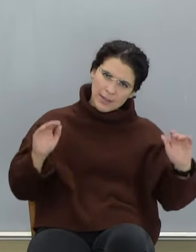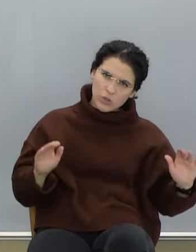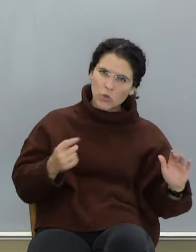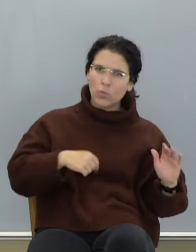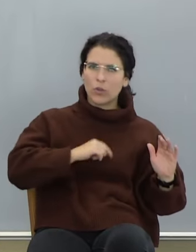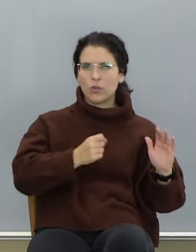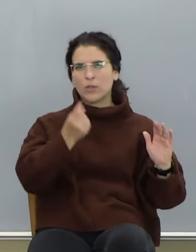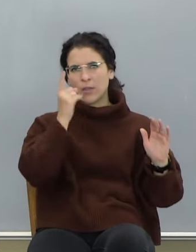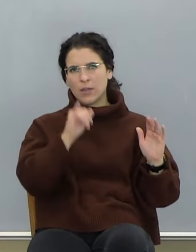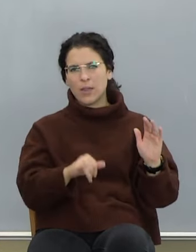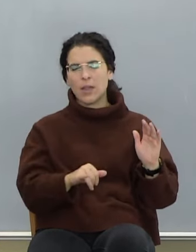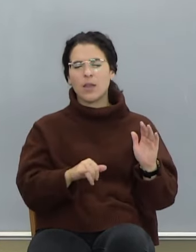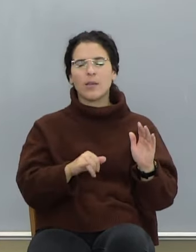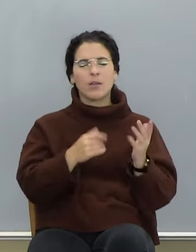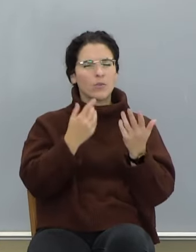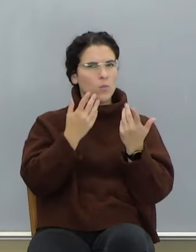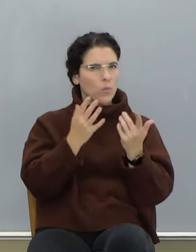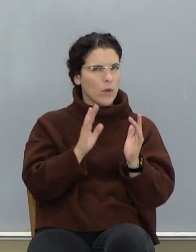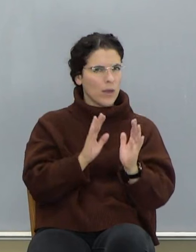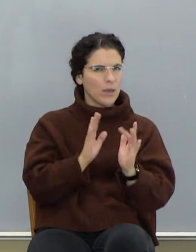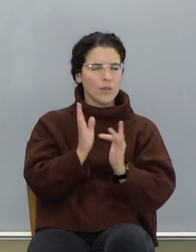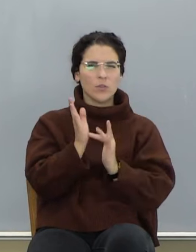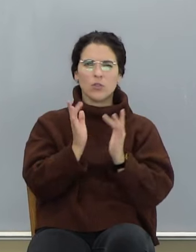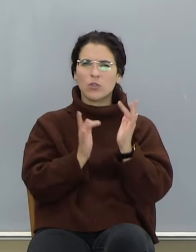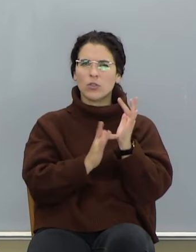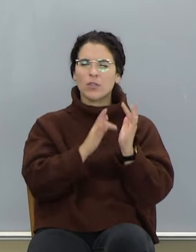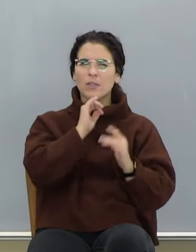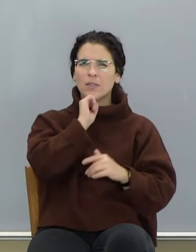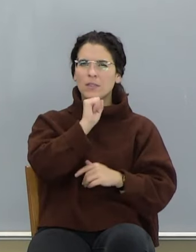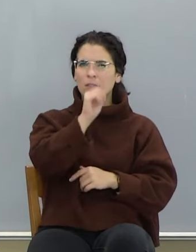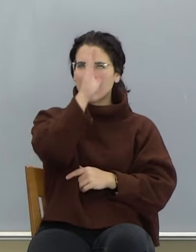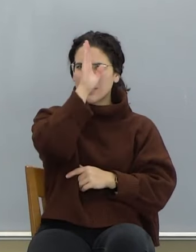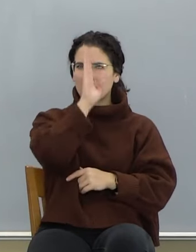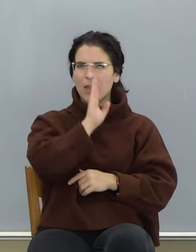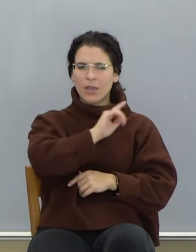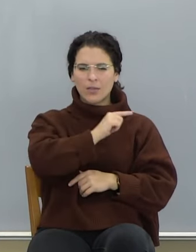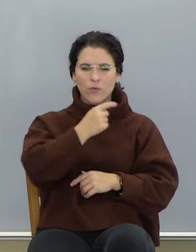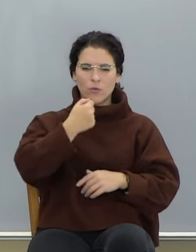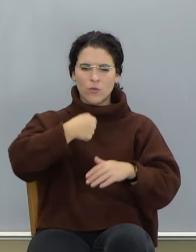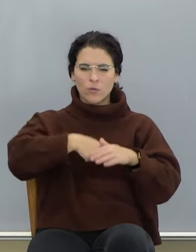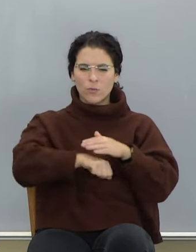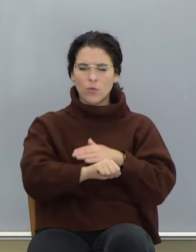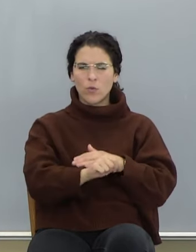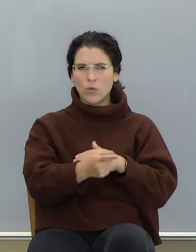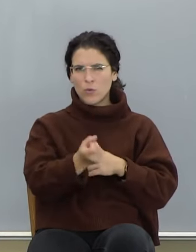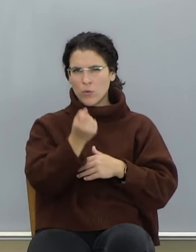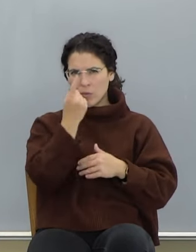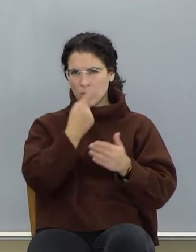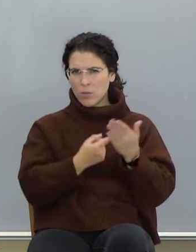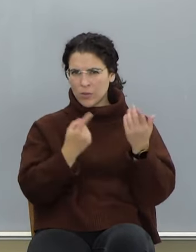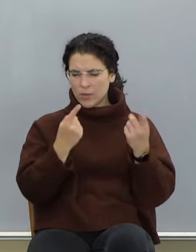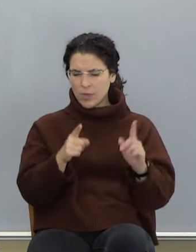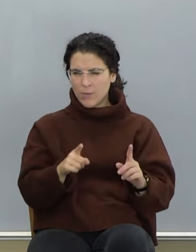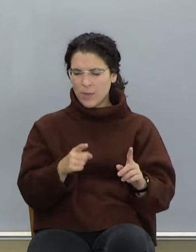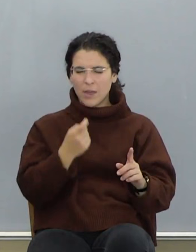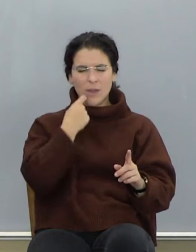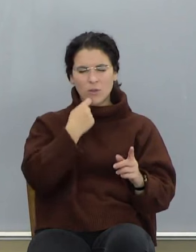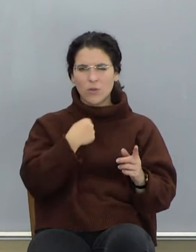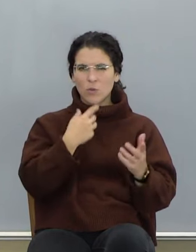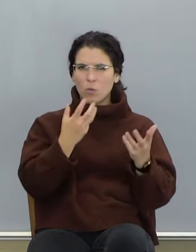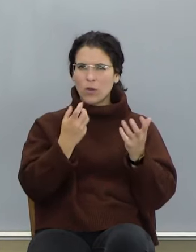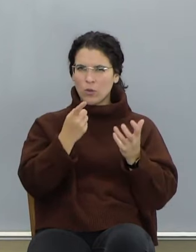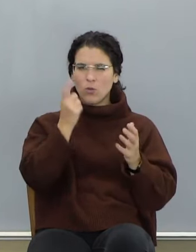because, wait a minute, Jesus is God's firstborn. You understand what's going on? I just want you